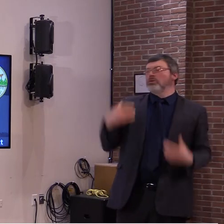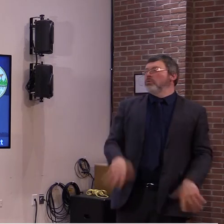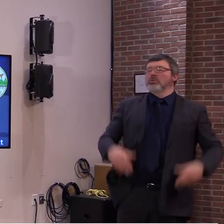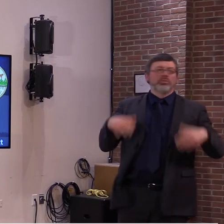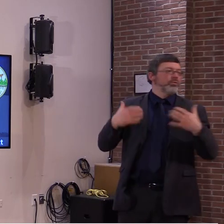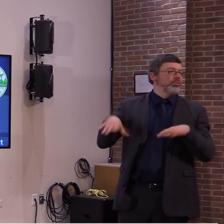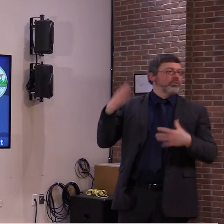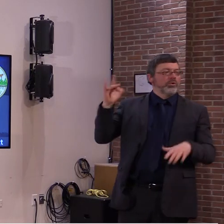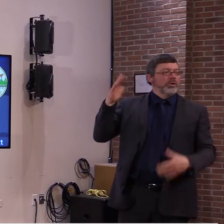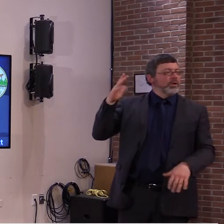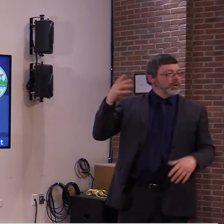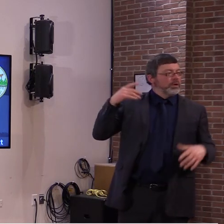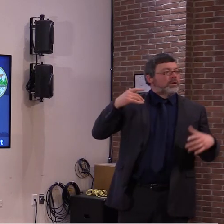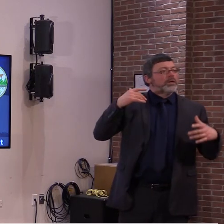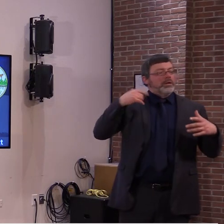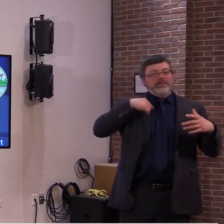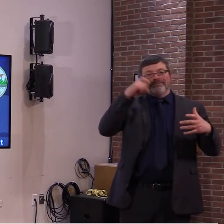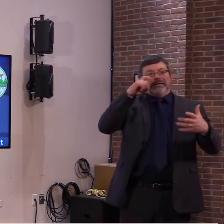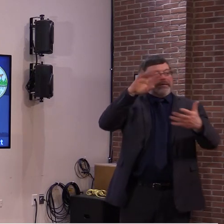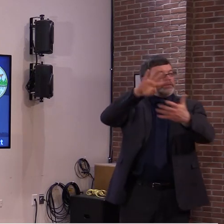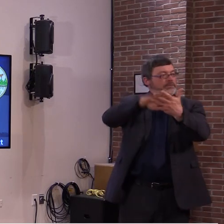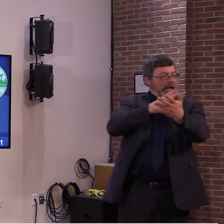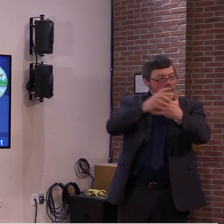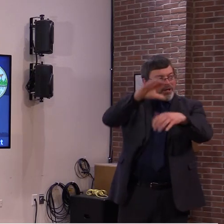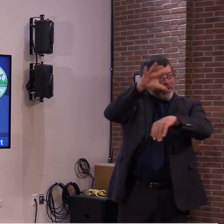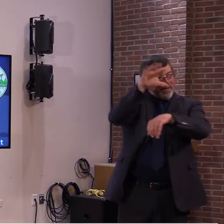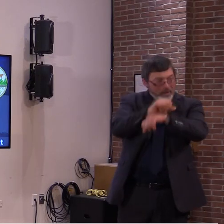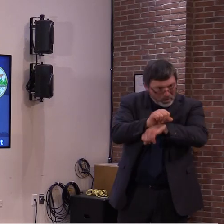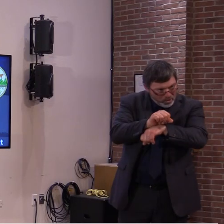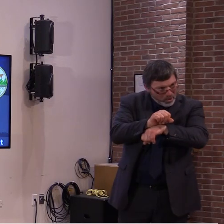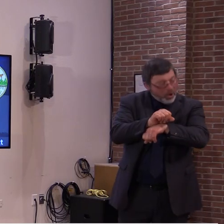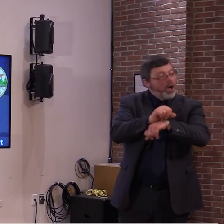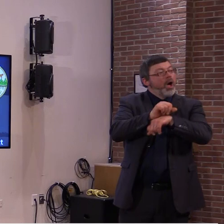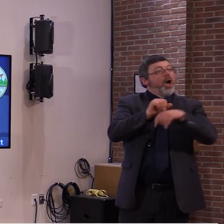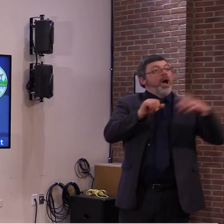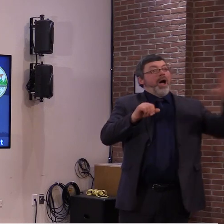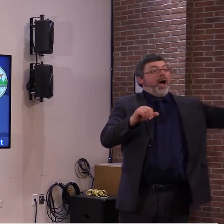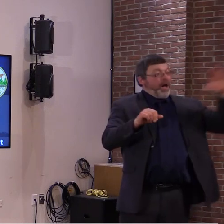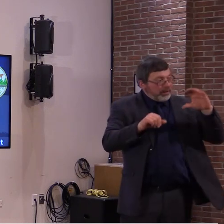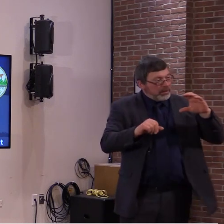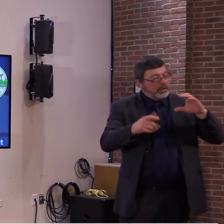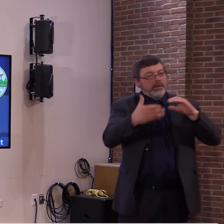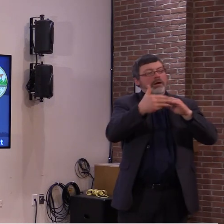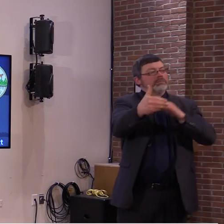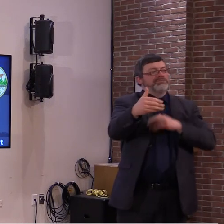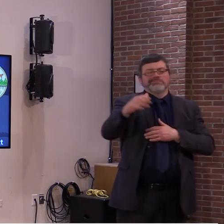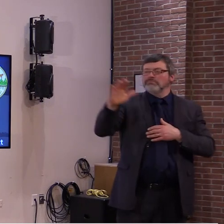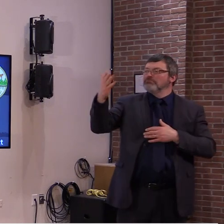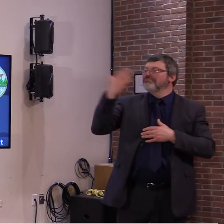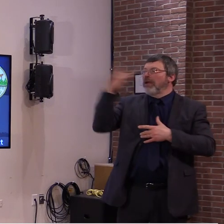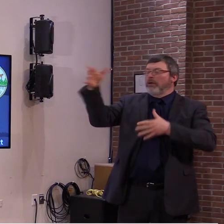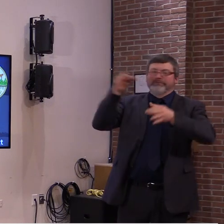days, so those vaccines are slated to go out on those days, and that's why you have to schedule 3 or 4 days out. So I appreciate that. Thank you.